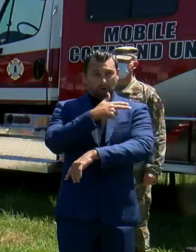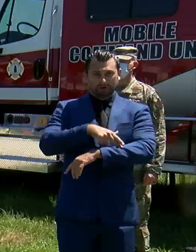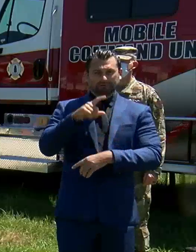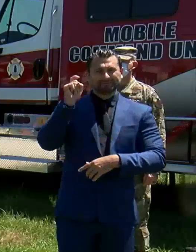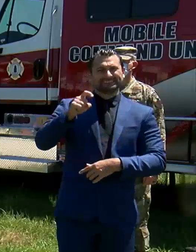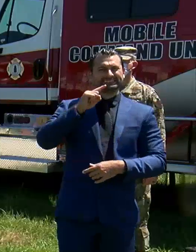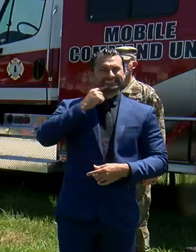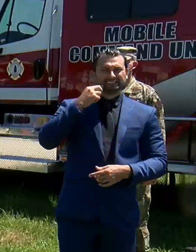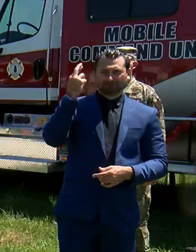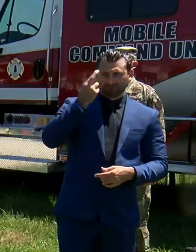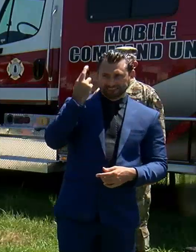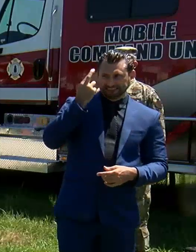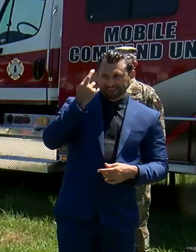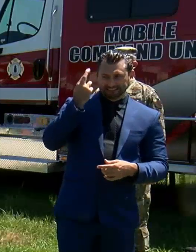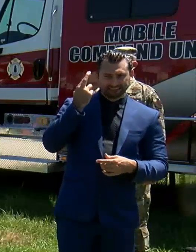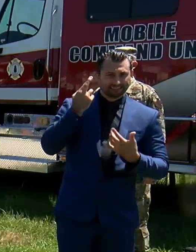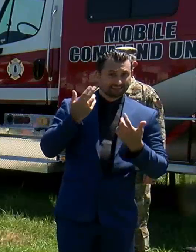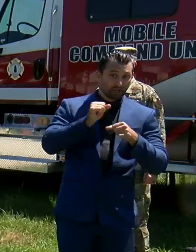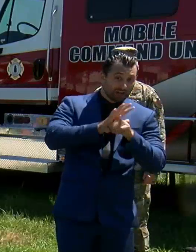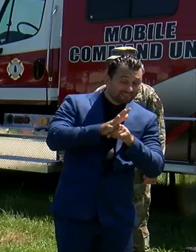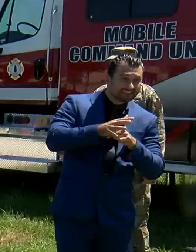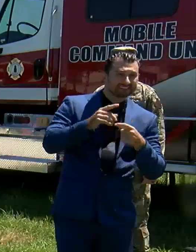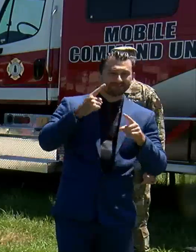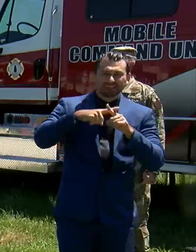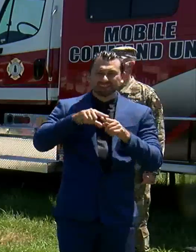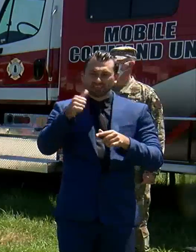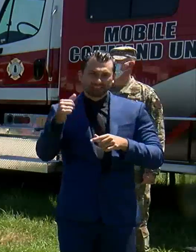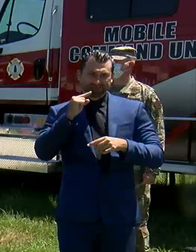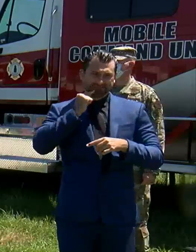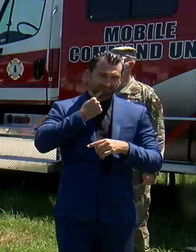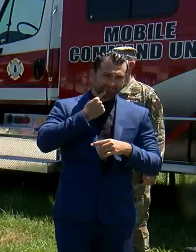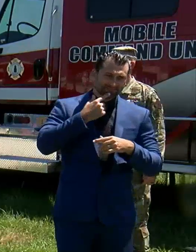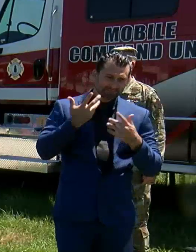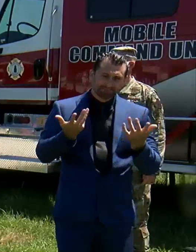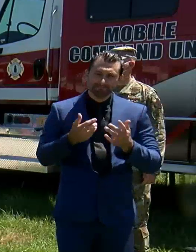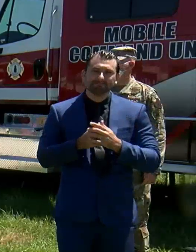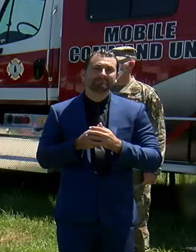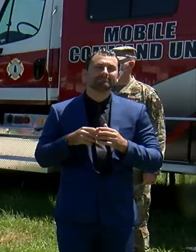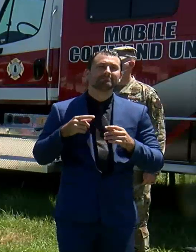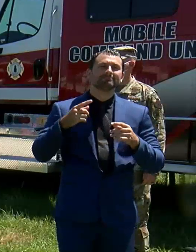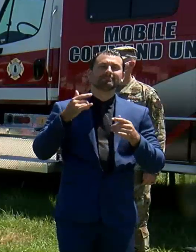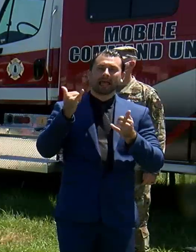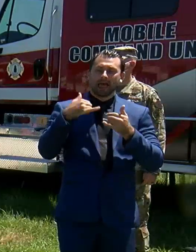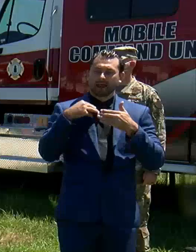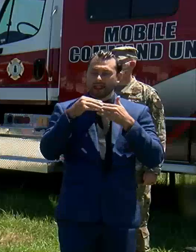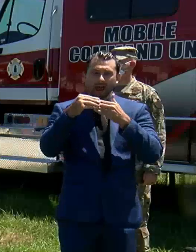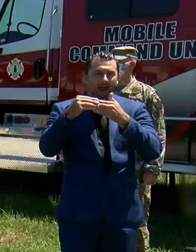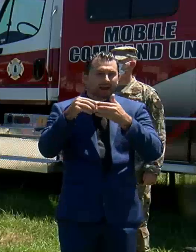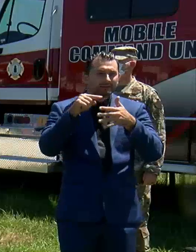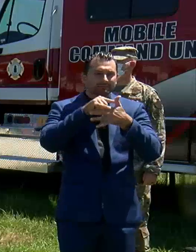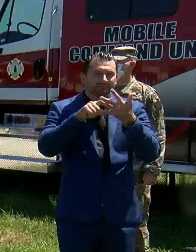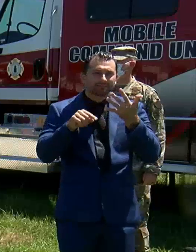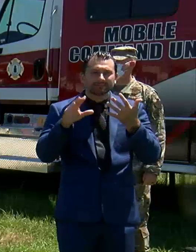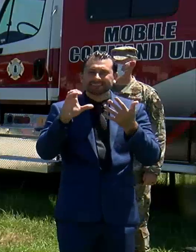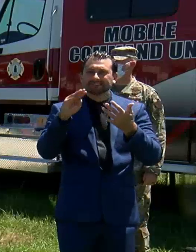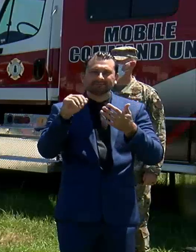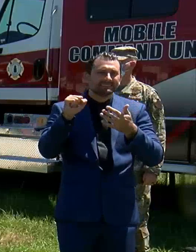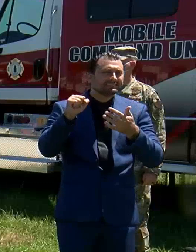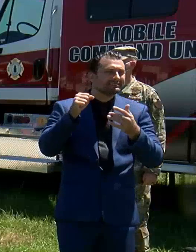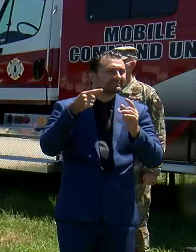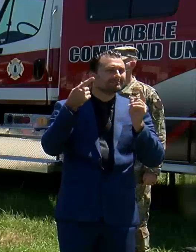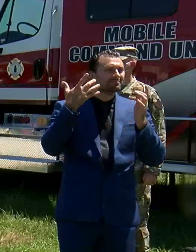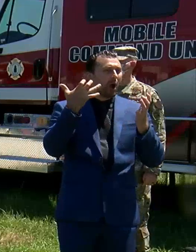if CMS is able to go in this direction. It aligns the incentives with safety, and at the end of the day, that's what we're looking